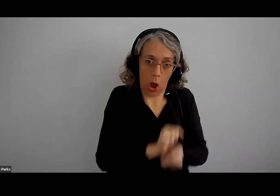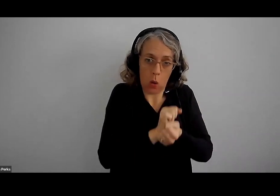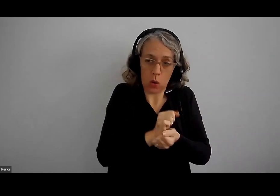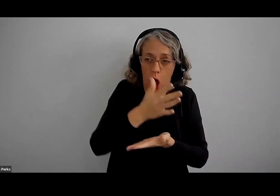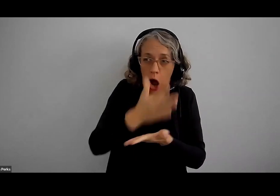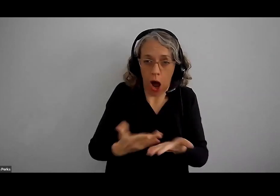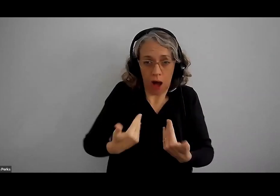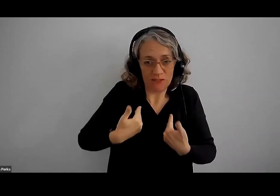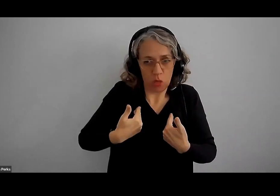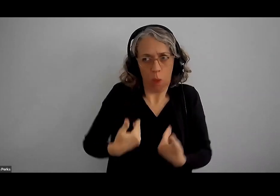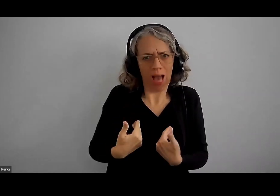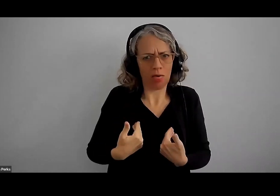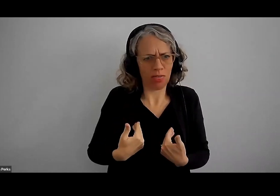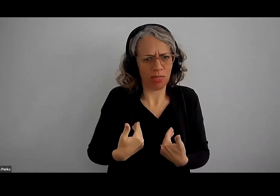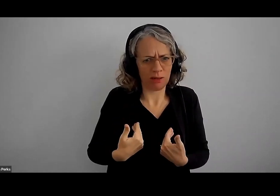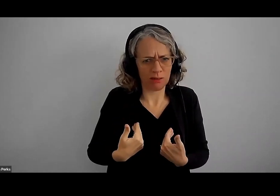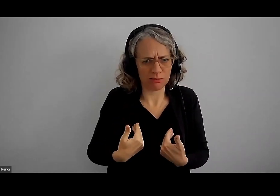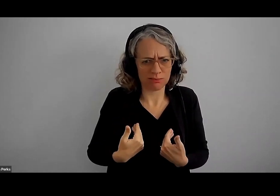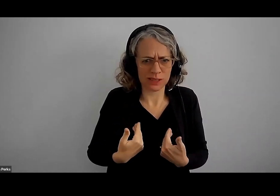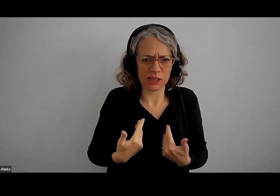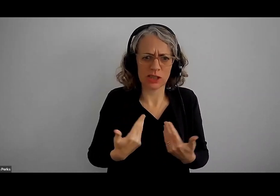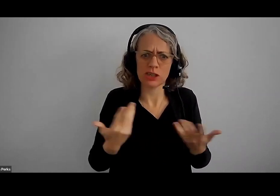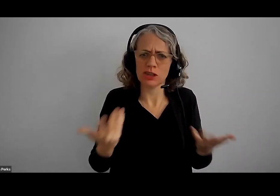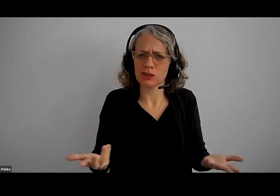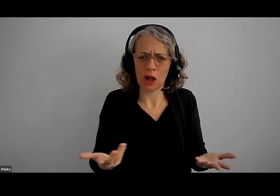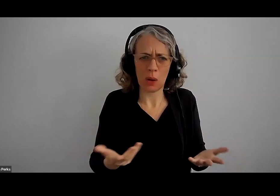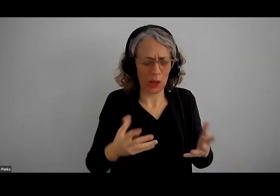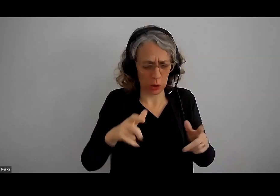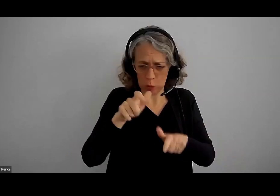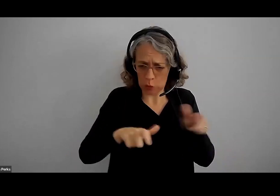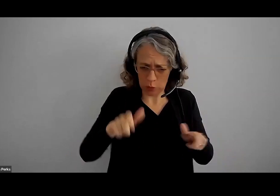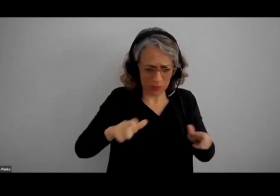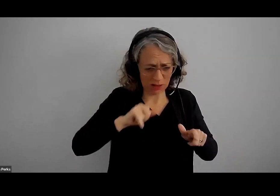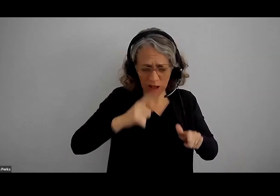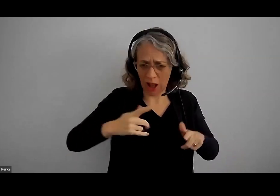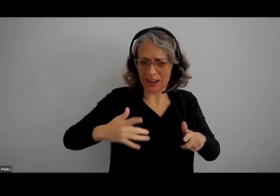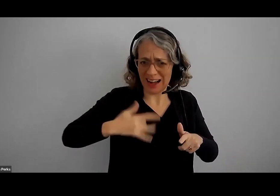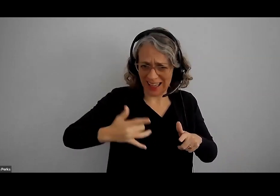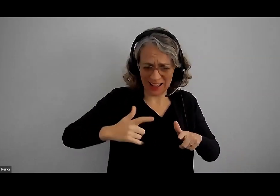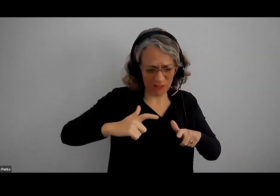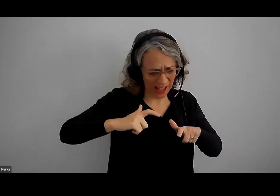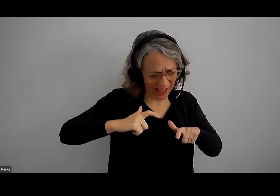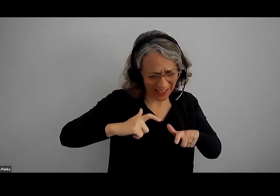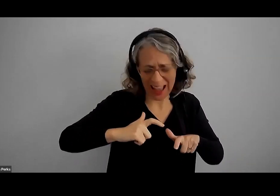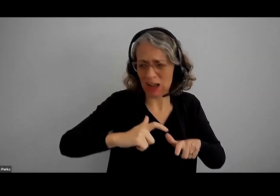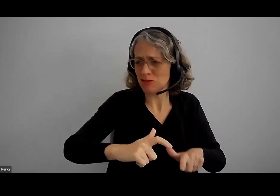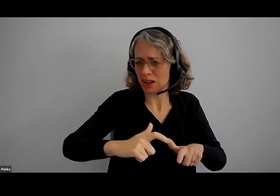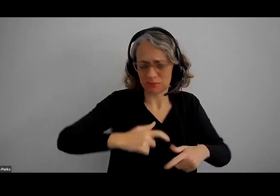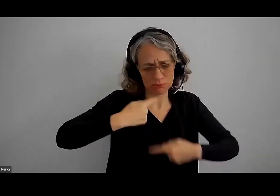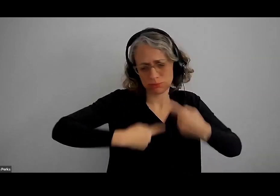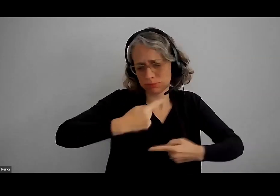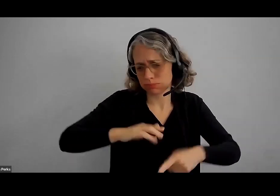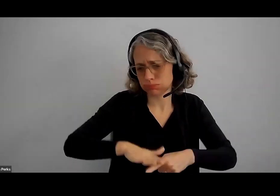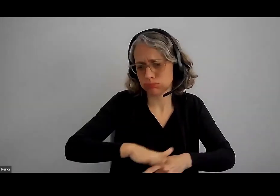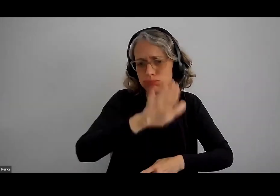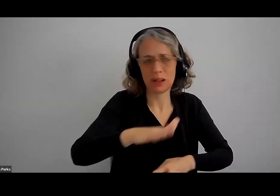There's absolutely no way that humanity can live and thrive in the donut in such an extraordinarily